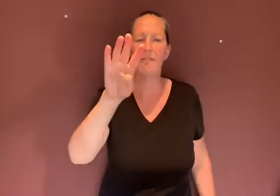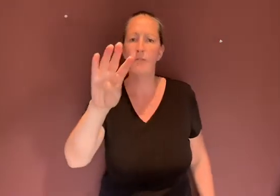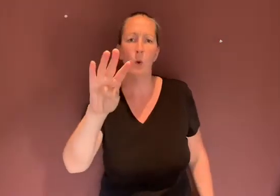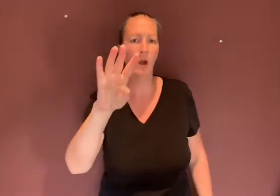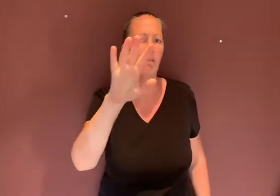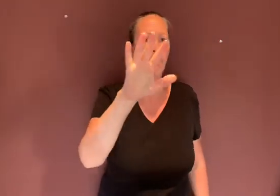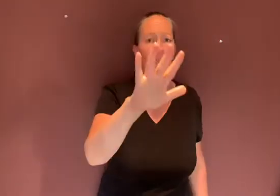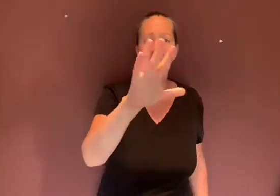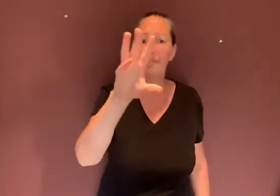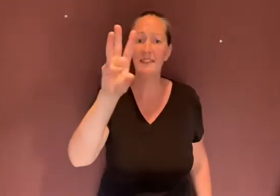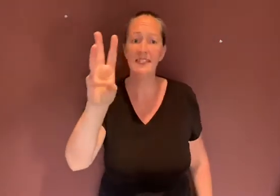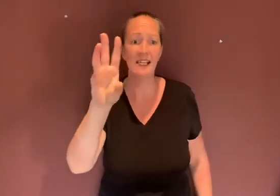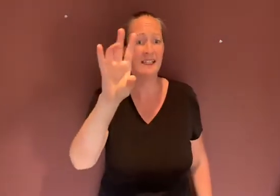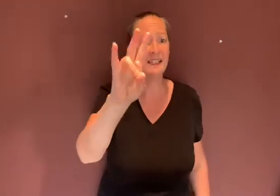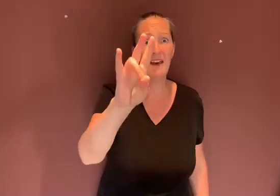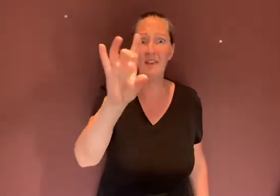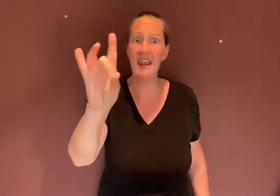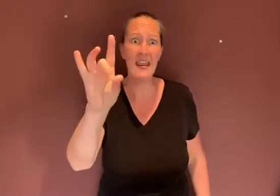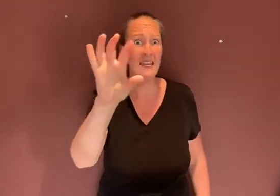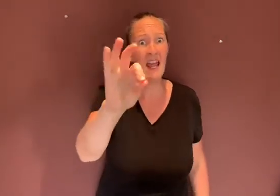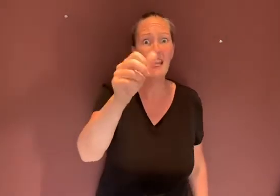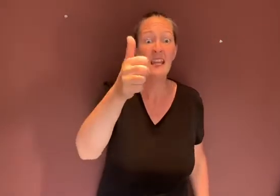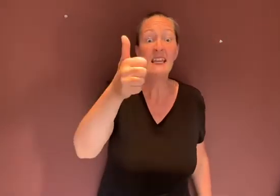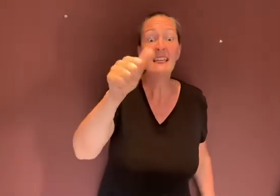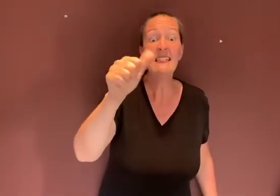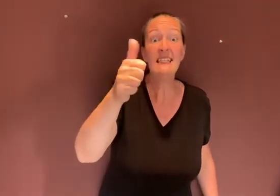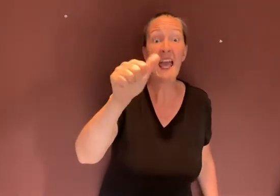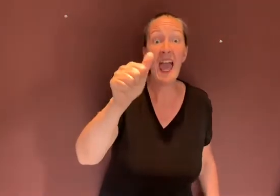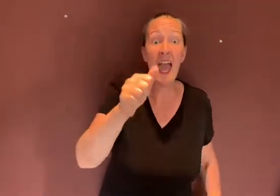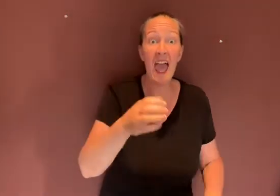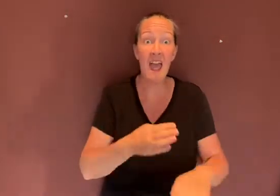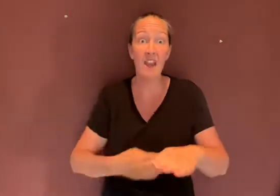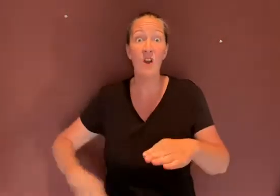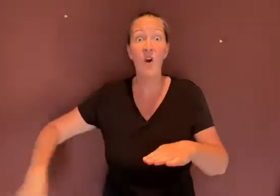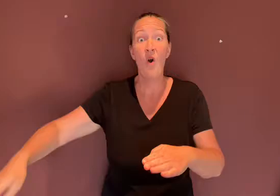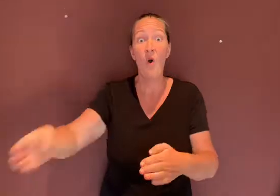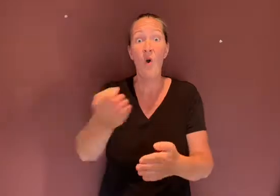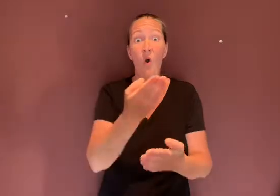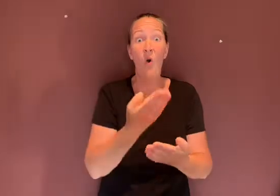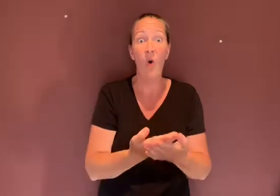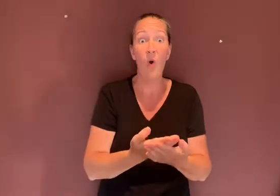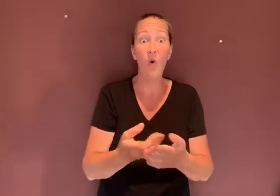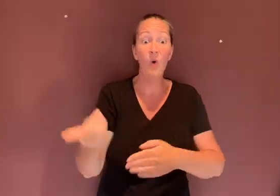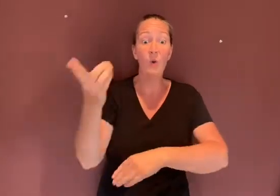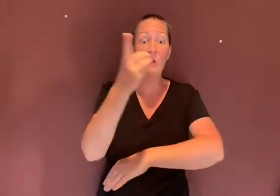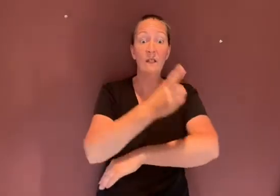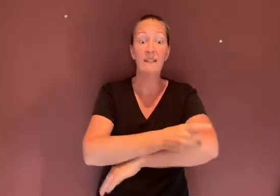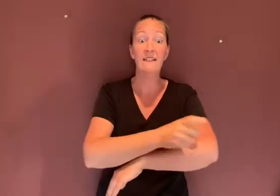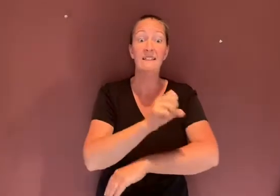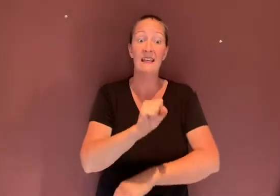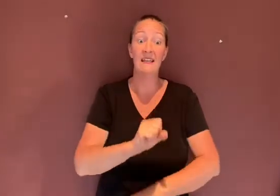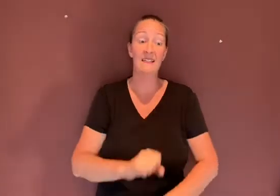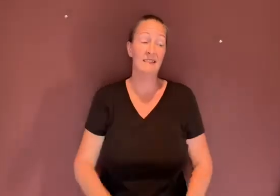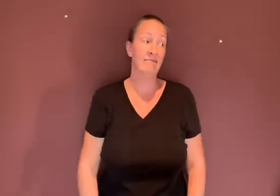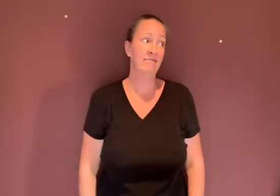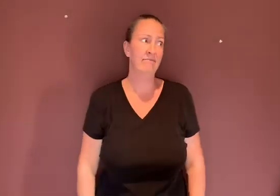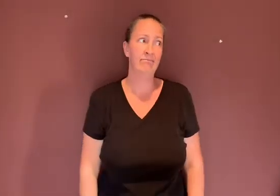4, 5, 6, 7, 8, 9, 10 whole days.